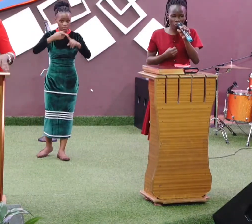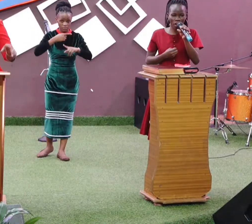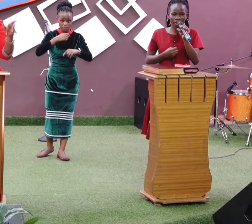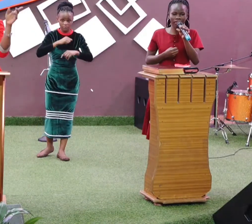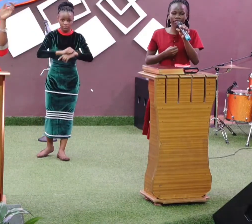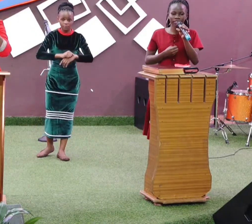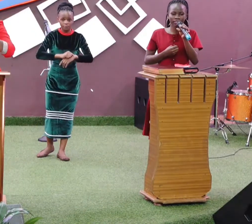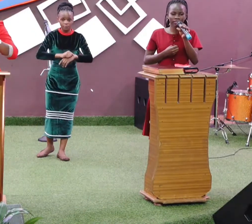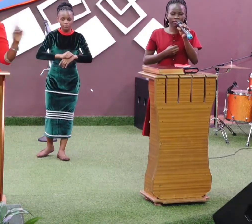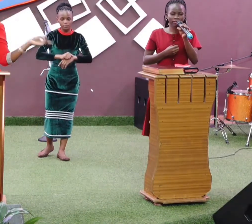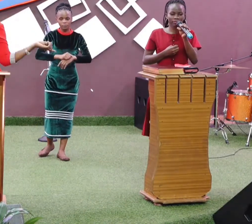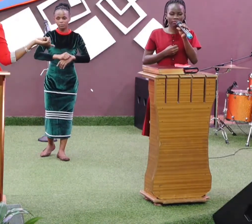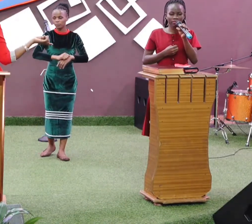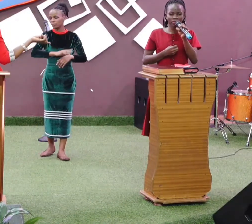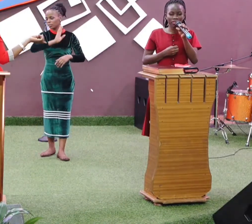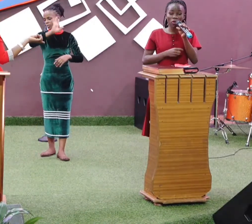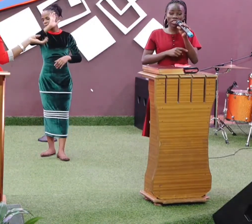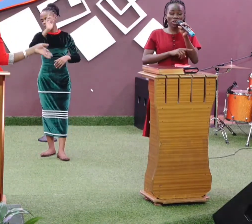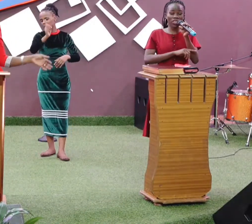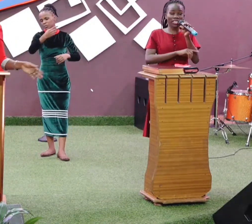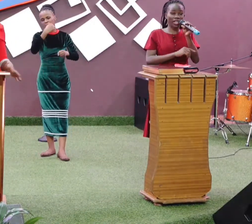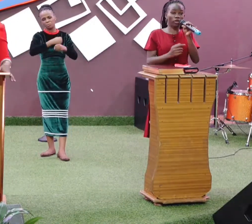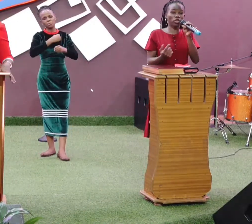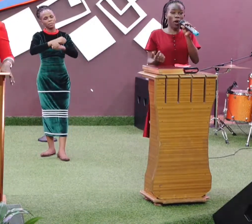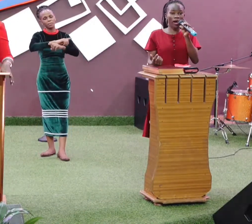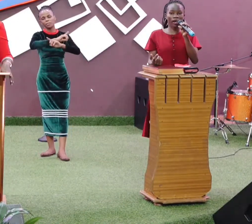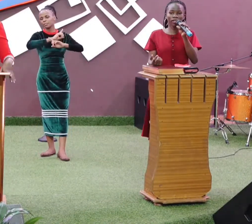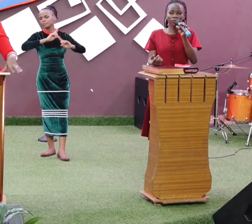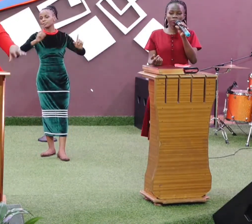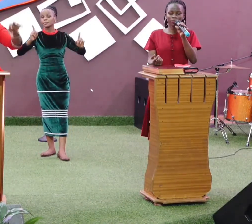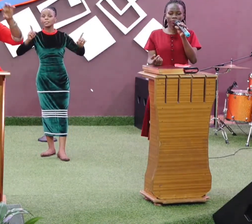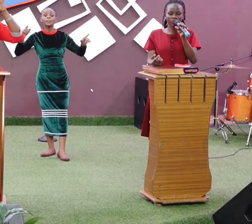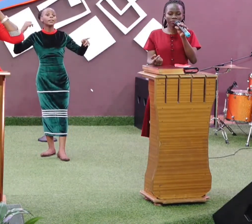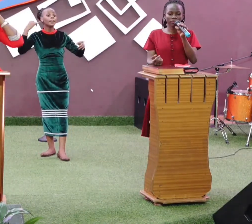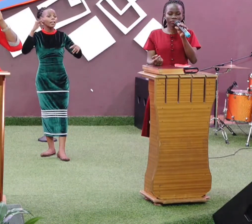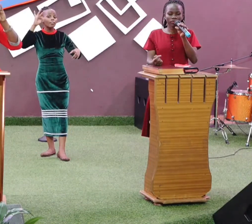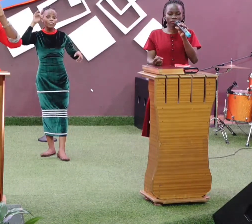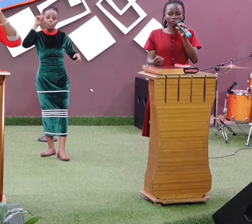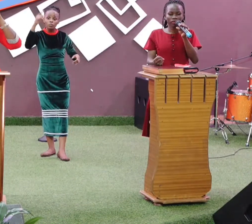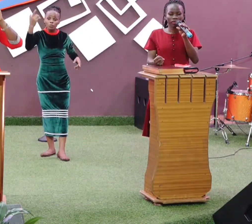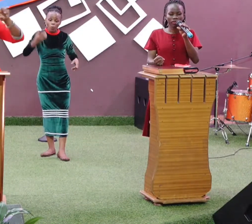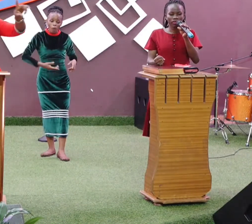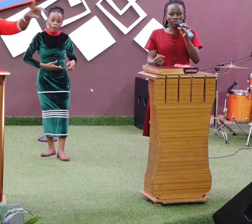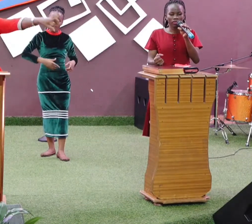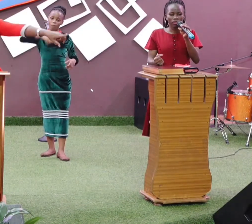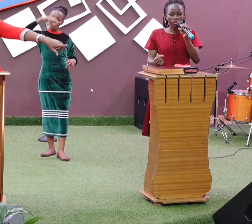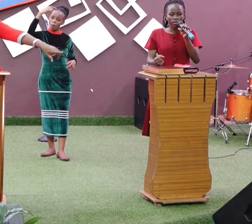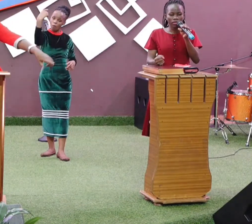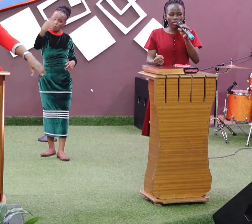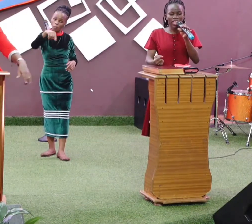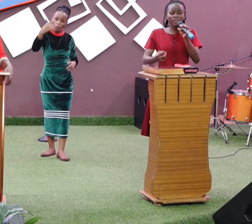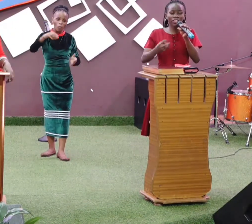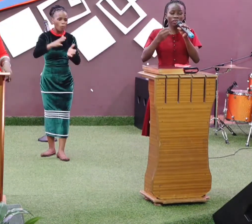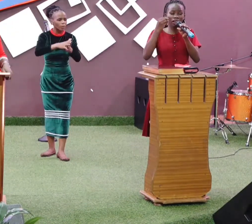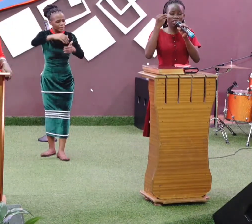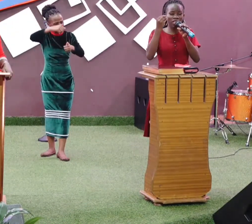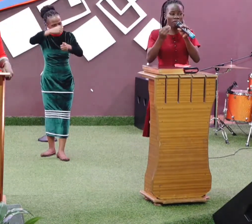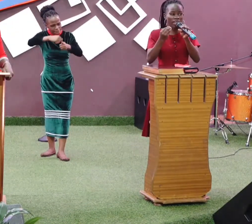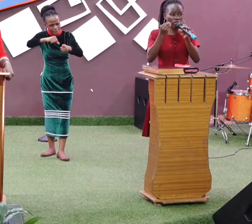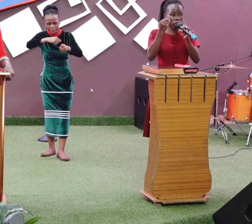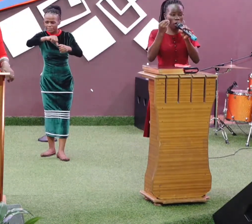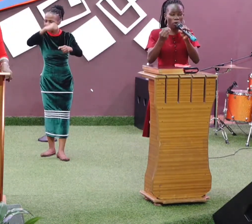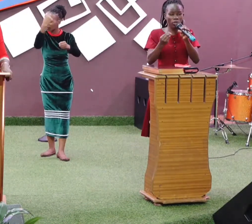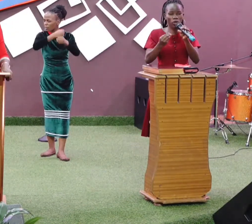dear brethren, your 1,000 cannot work. Nebobo ina feza nezabu, wali feza watakora. Even though you